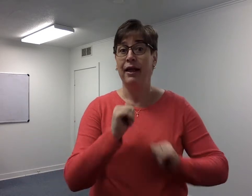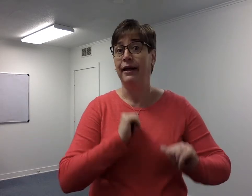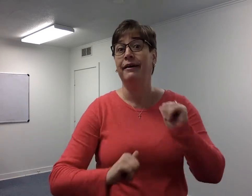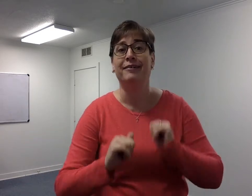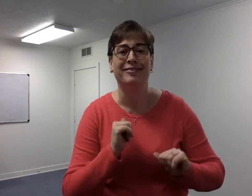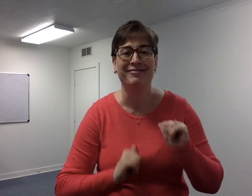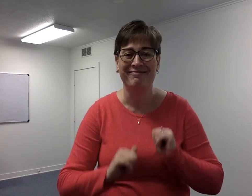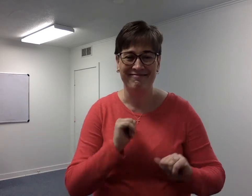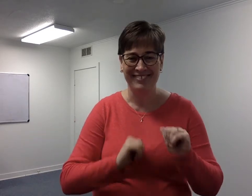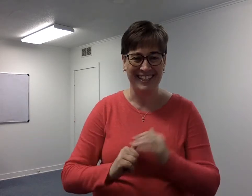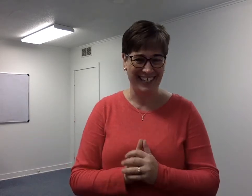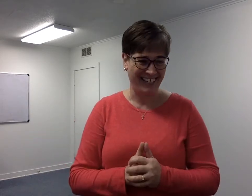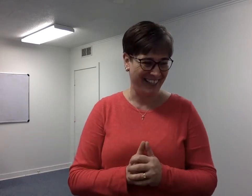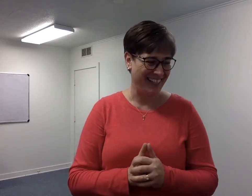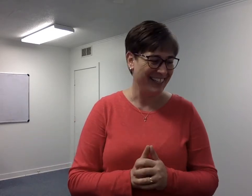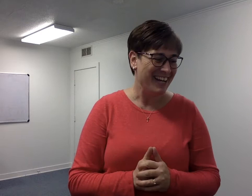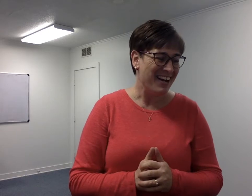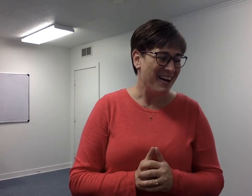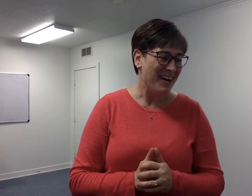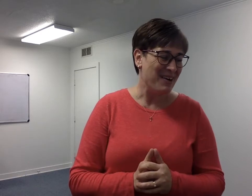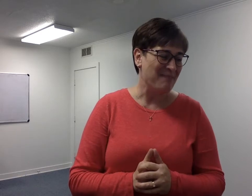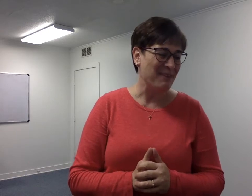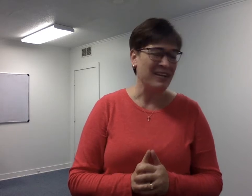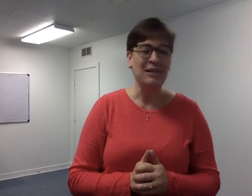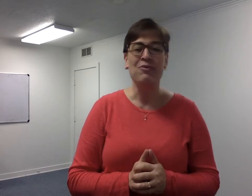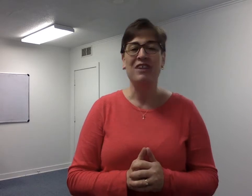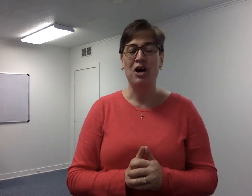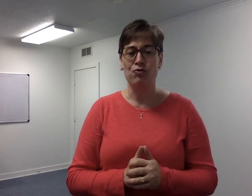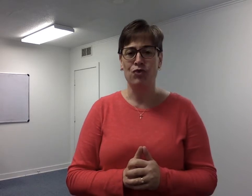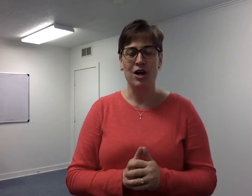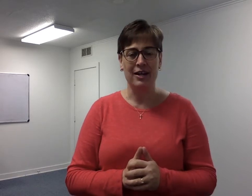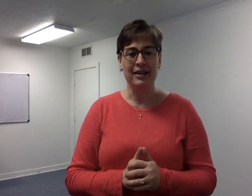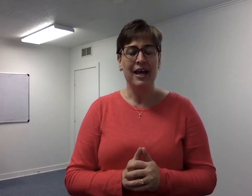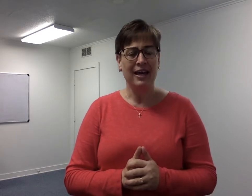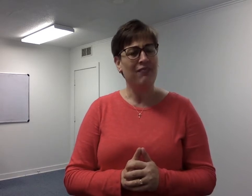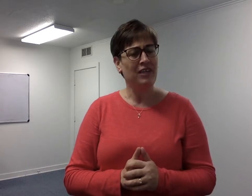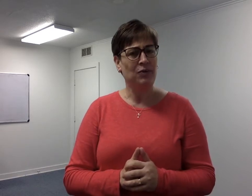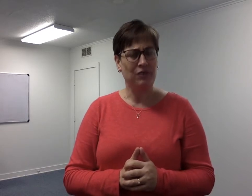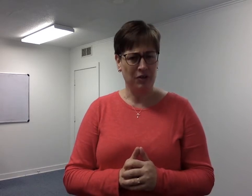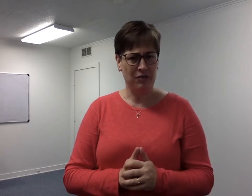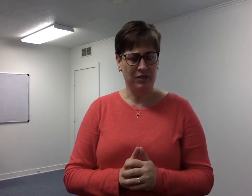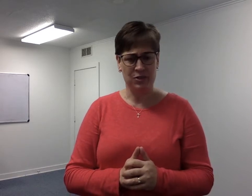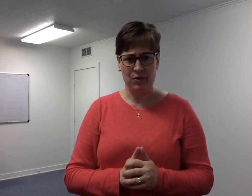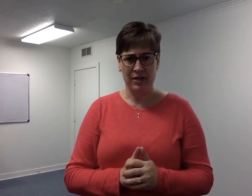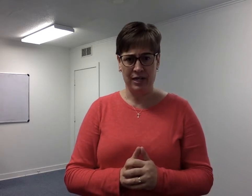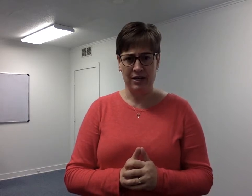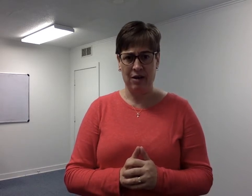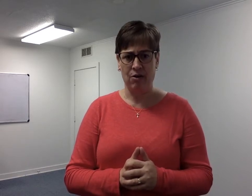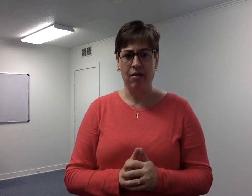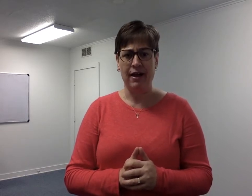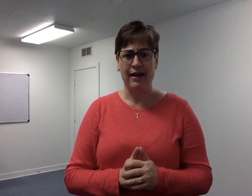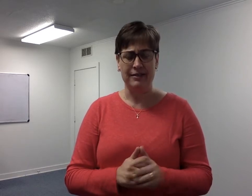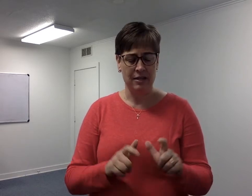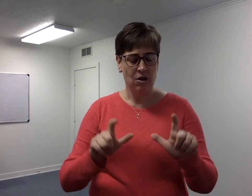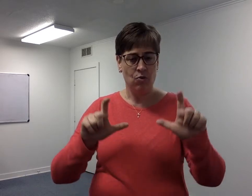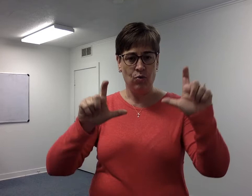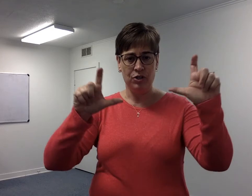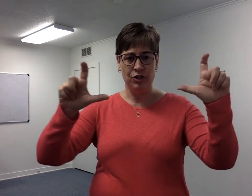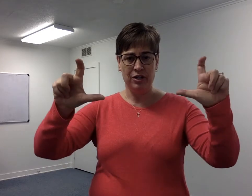play. That kind of thing. All right, then we've got run. And I feel like we've gone over this one in our class. What you're going to